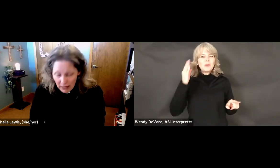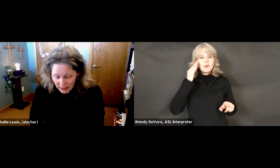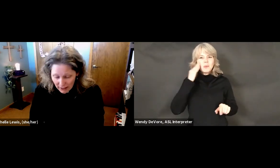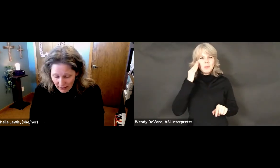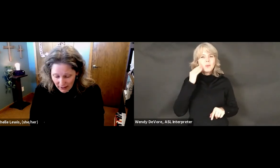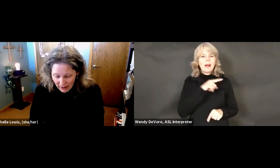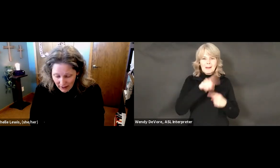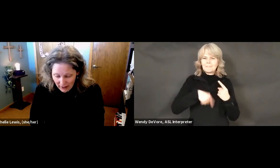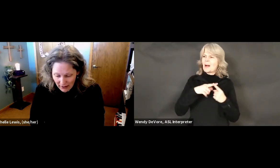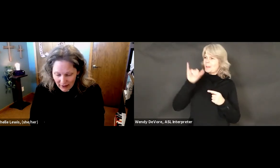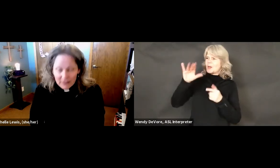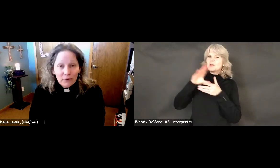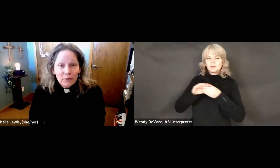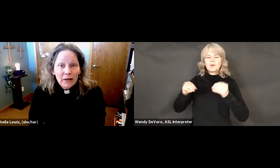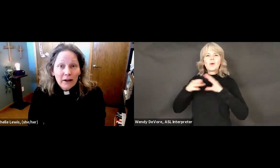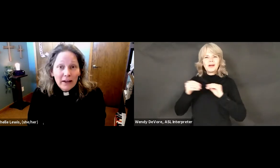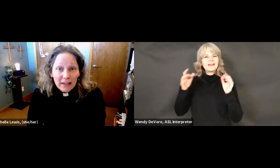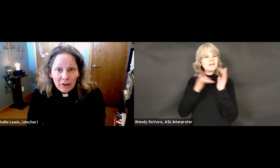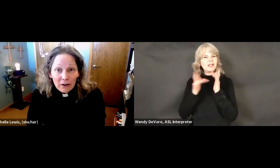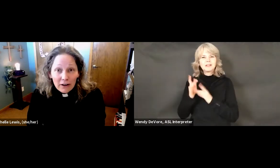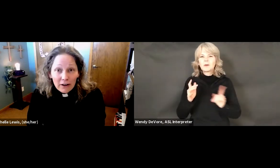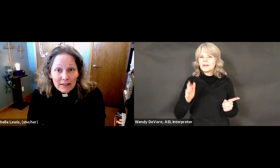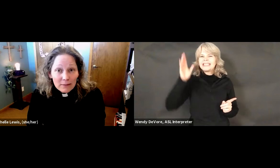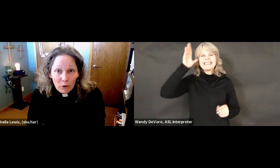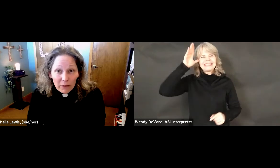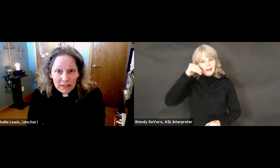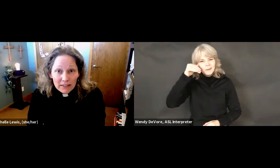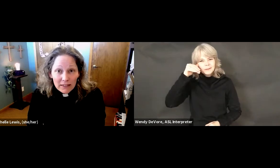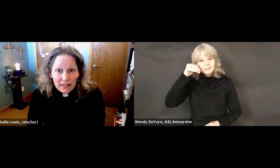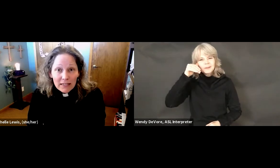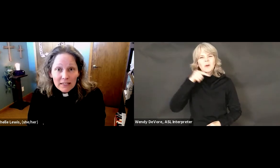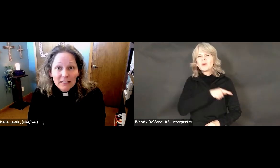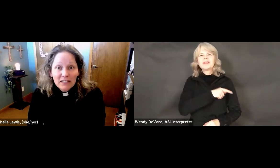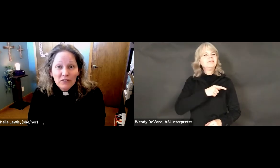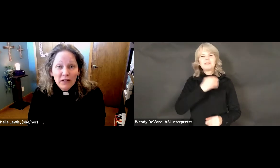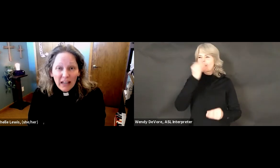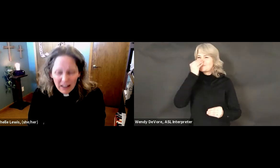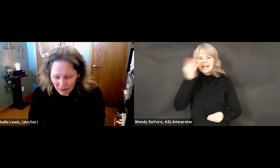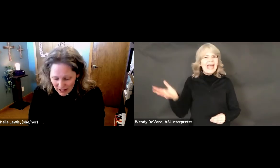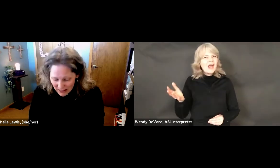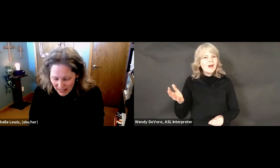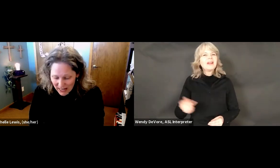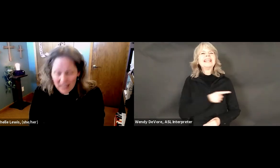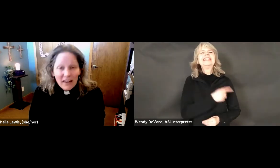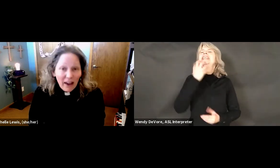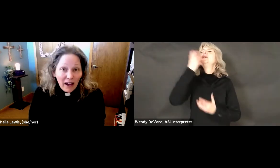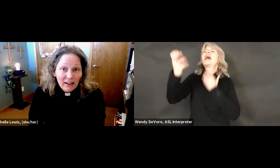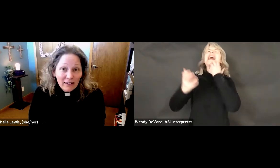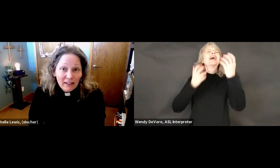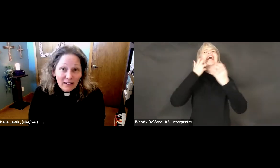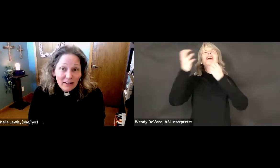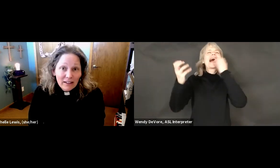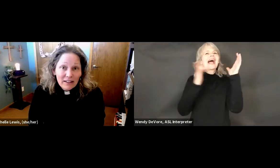this man. And so here in this moment, he is going to do everything he